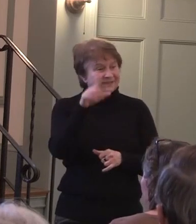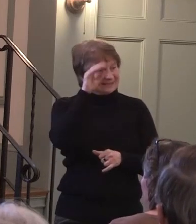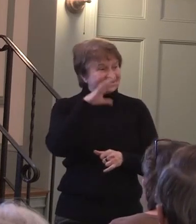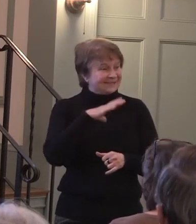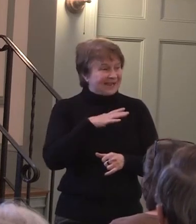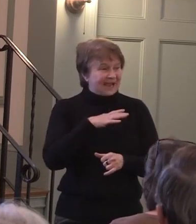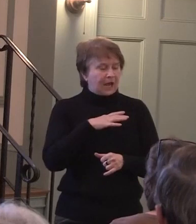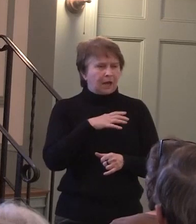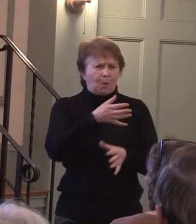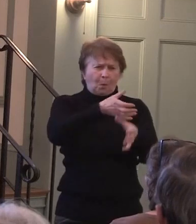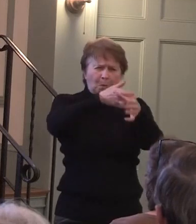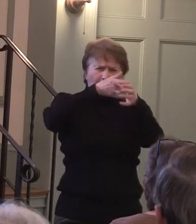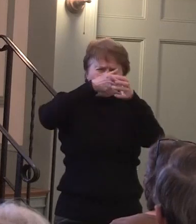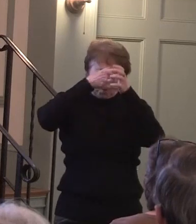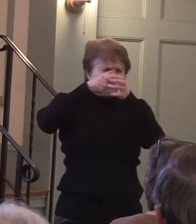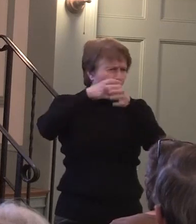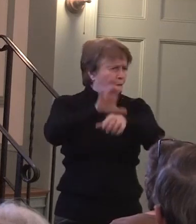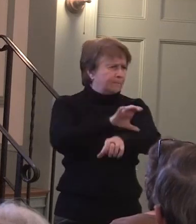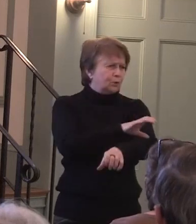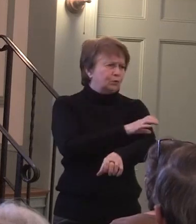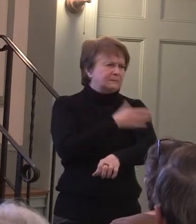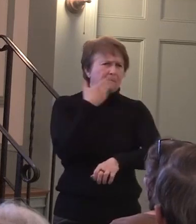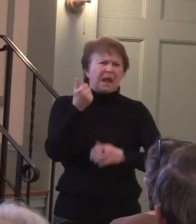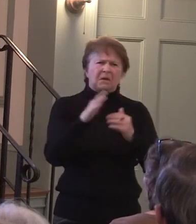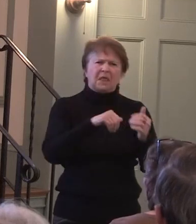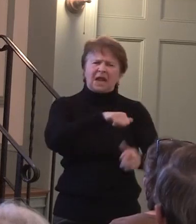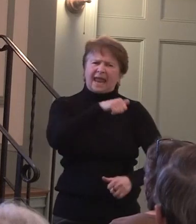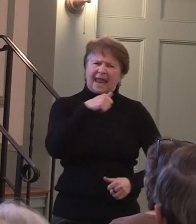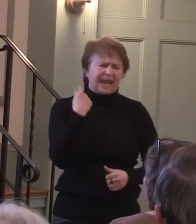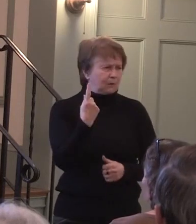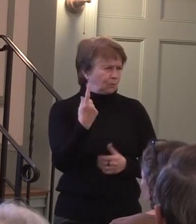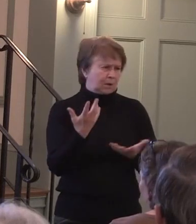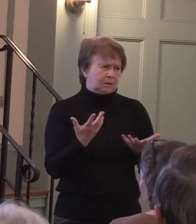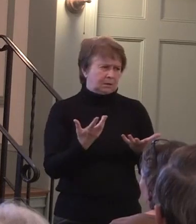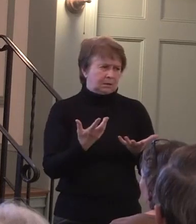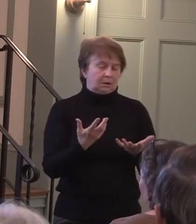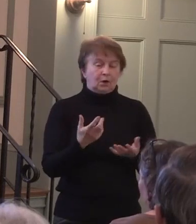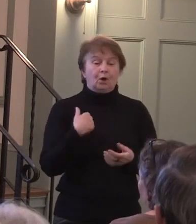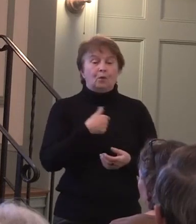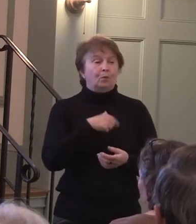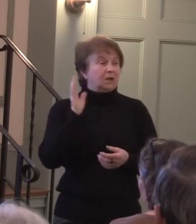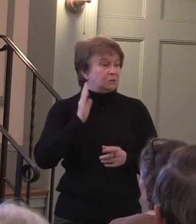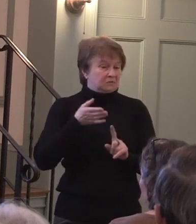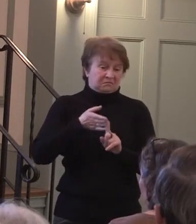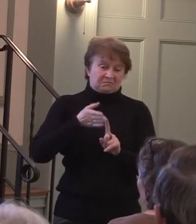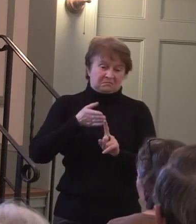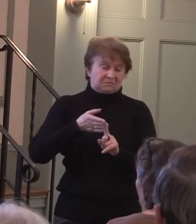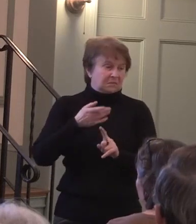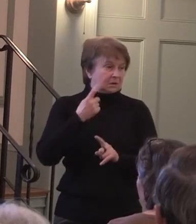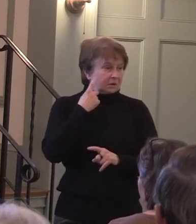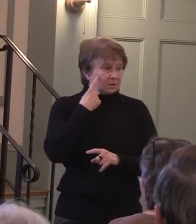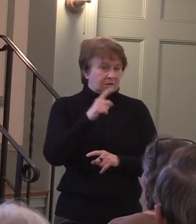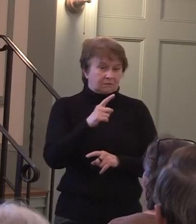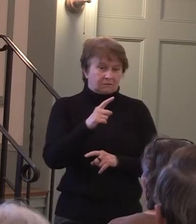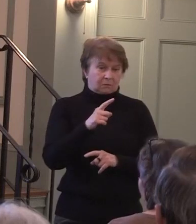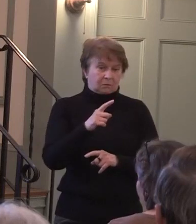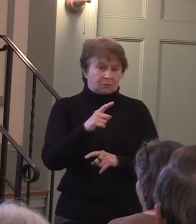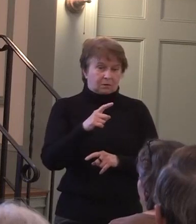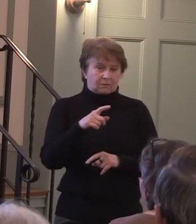knew computers better than anyone in the room. Believe it or not, we used to use him to do